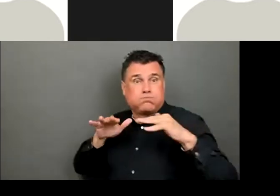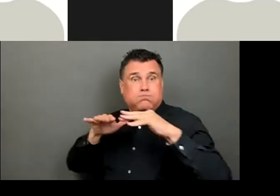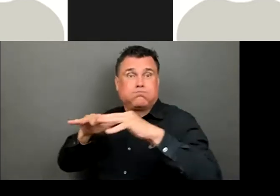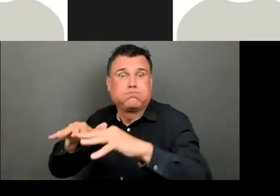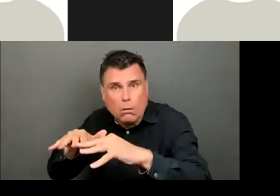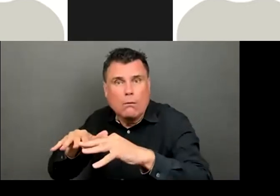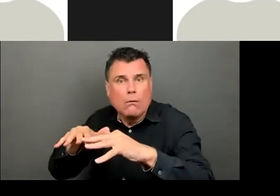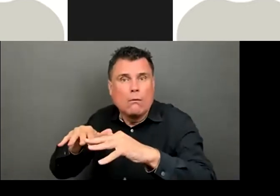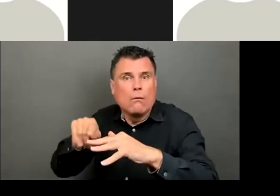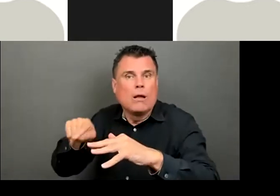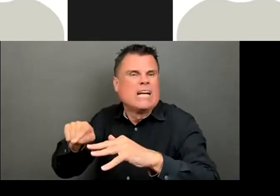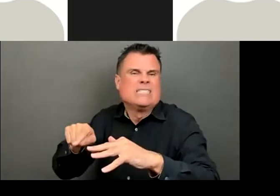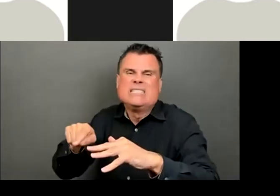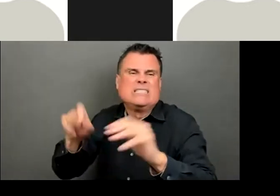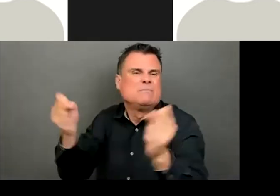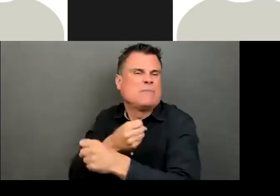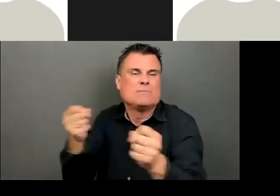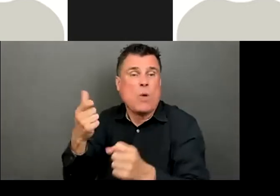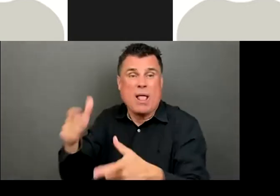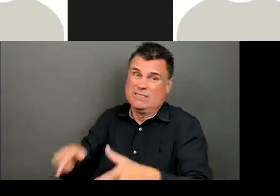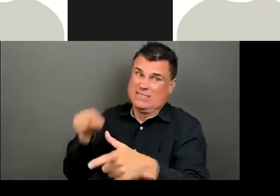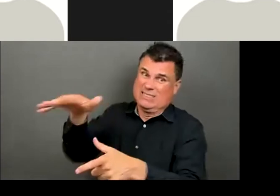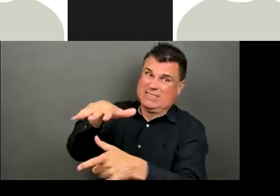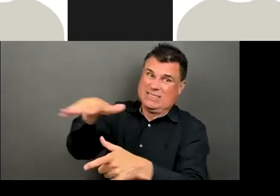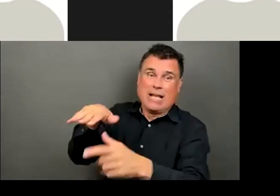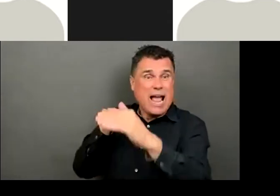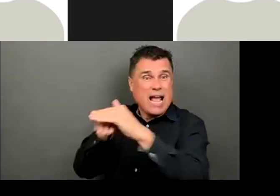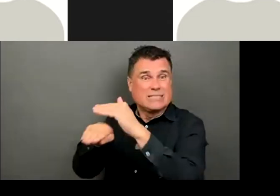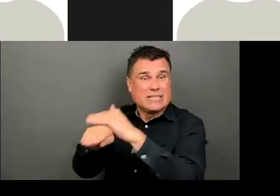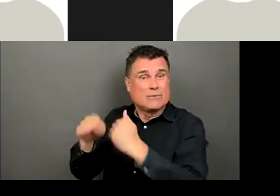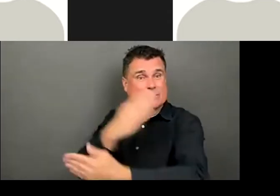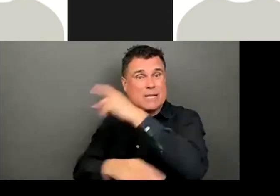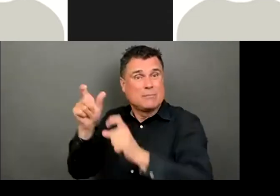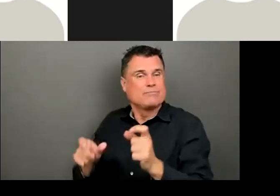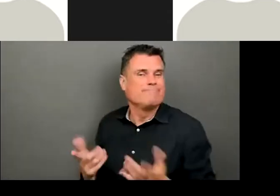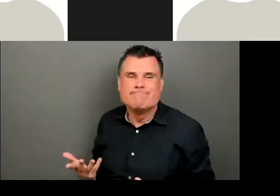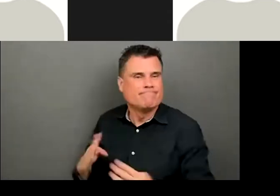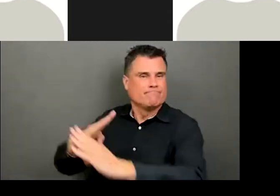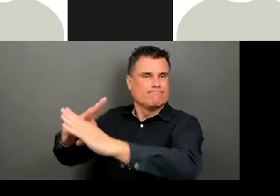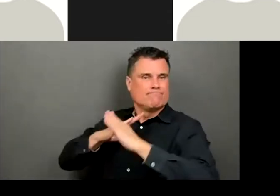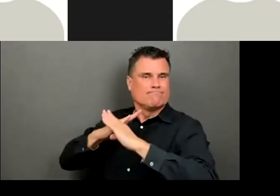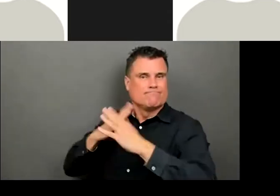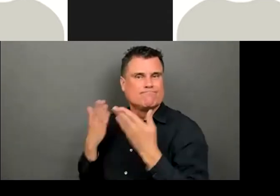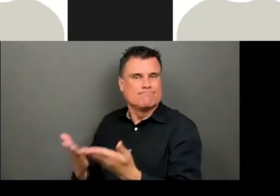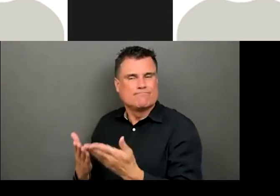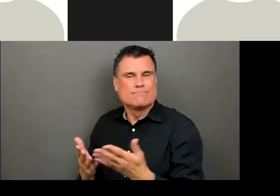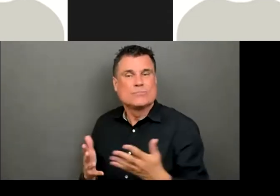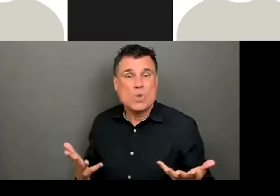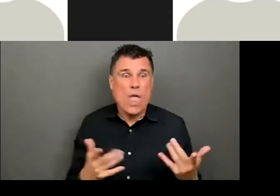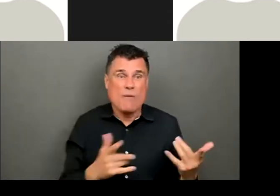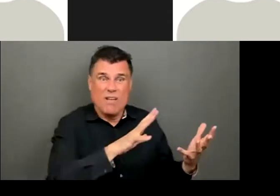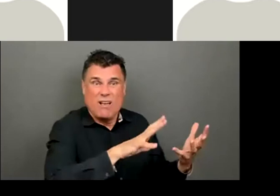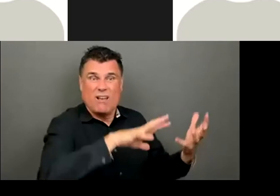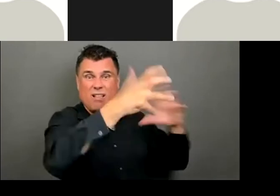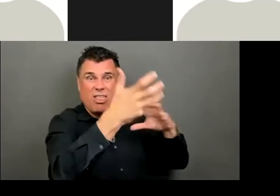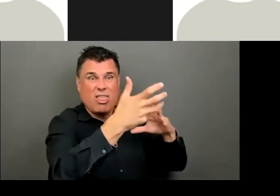centers. They often move to families, to other families who are in other safety areas. So